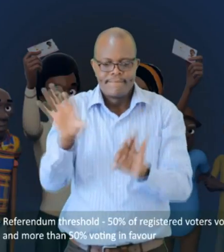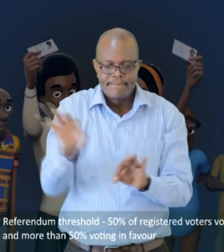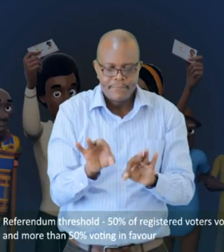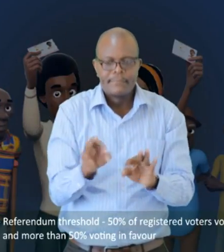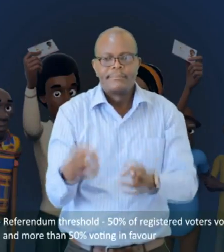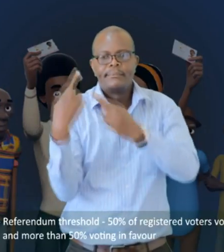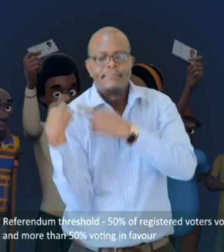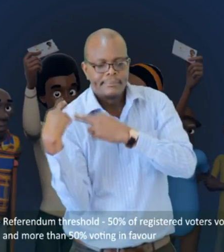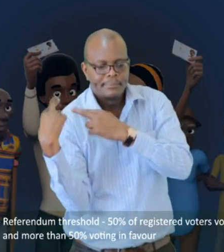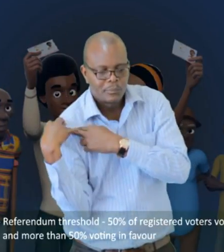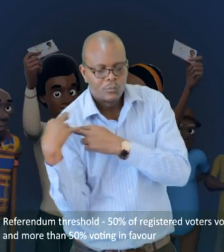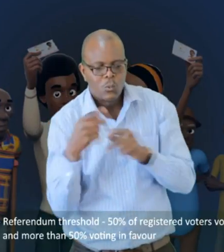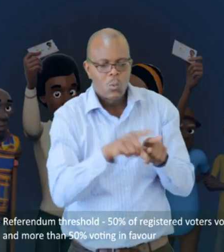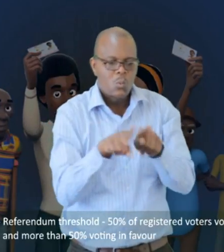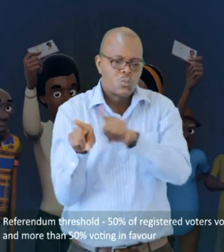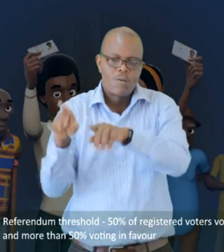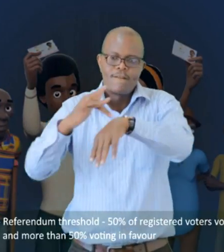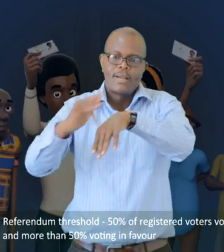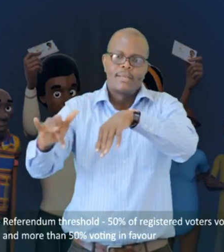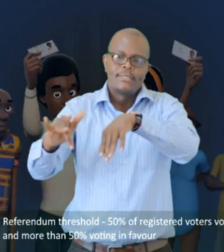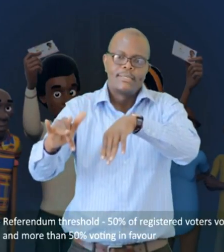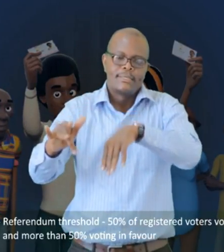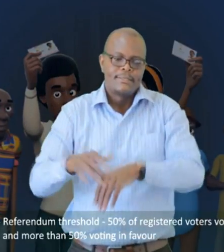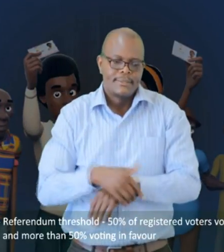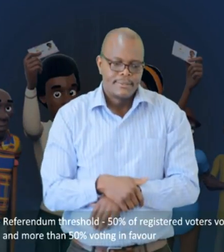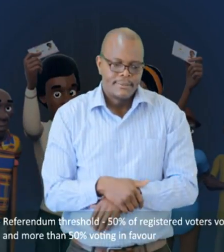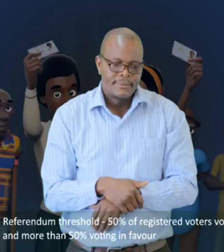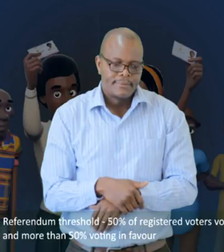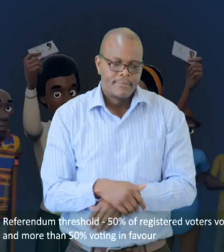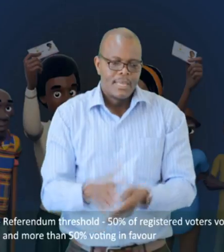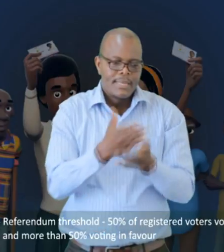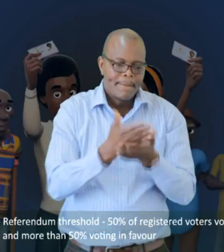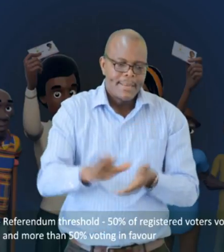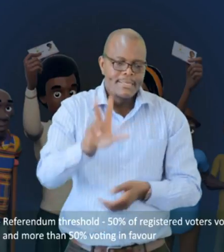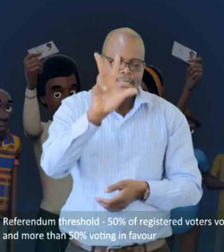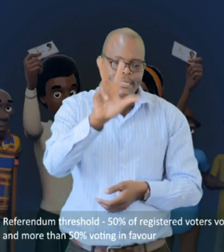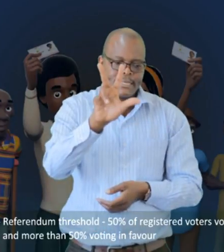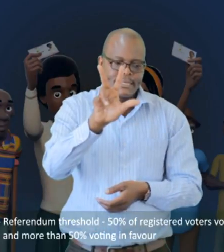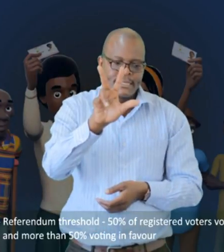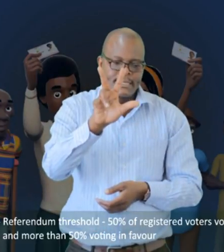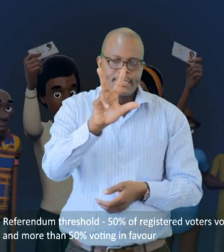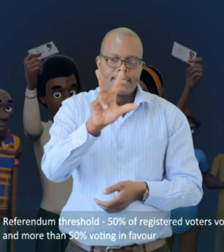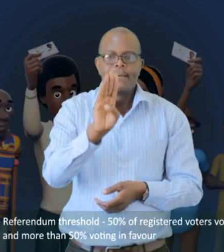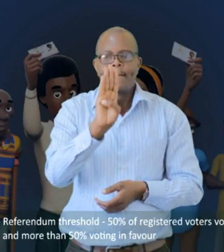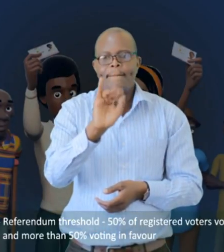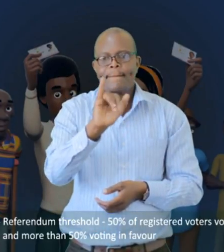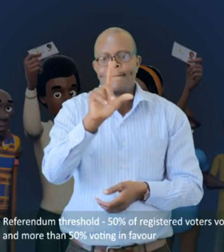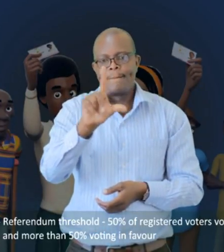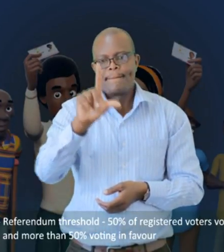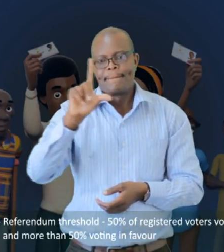303. Referendum threshold. 50% of registered voters voting and more than